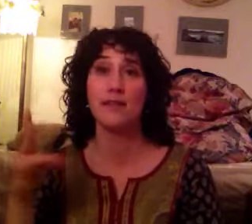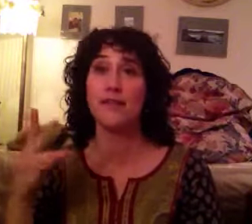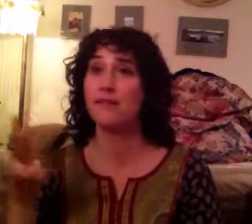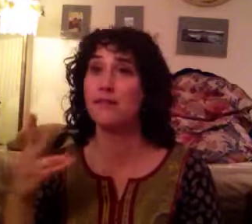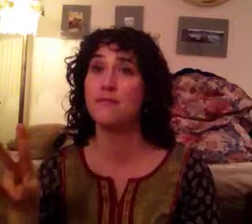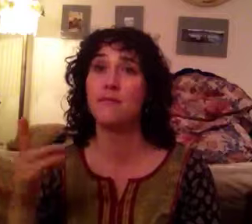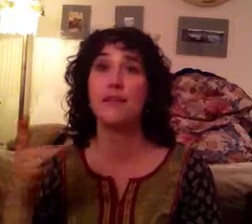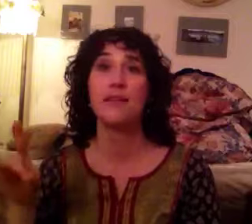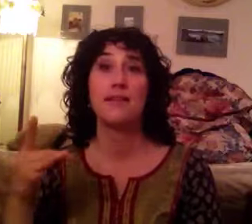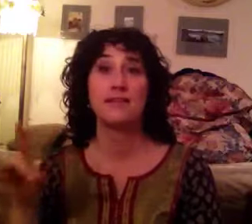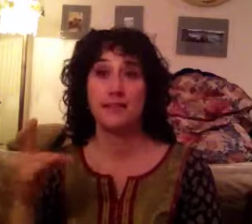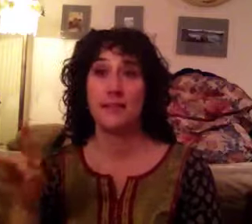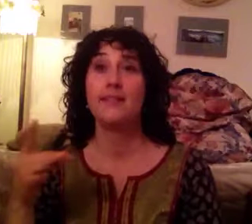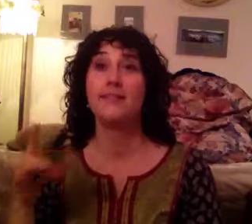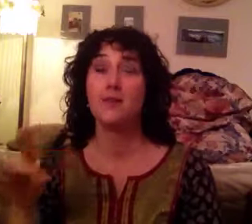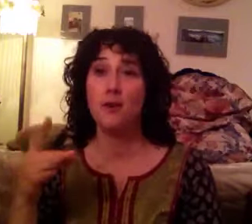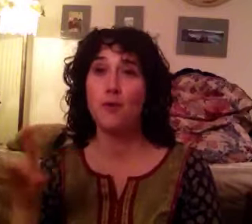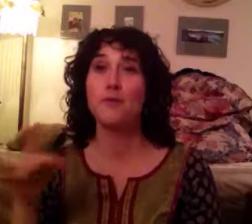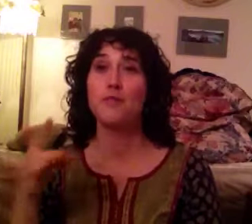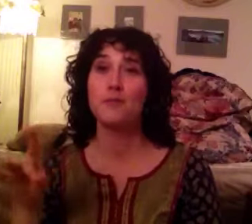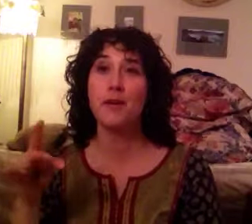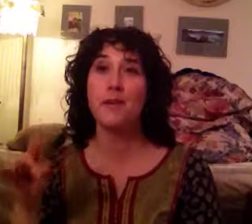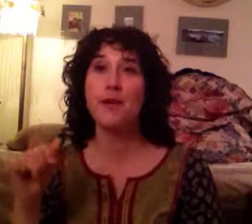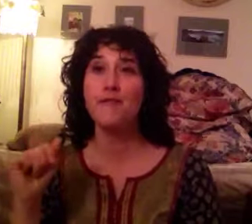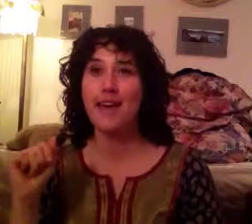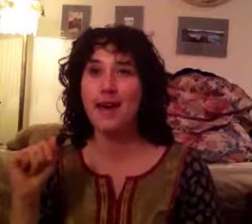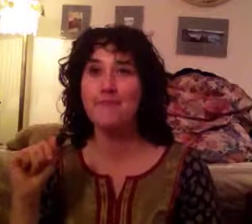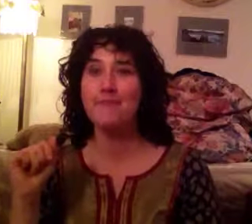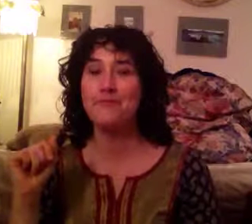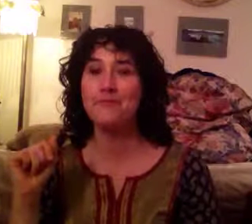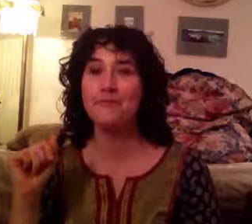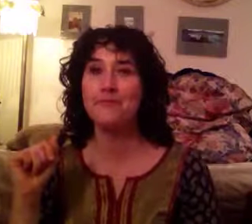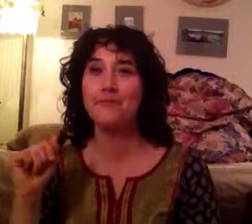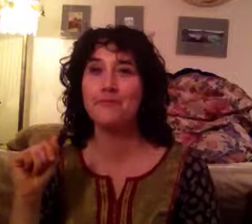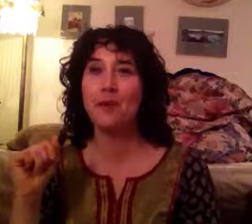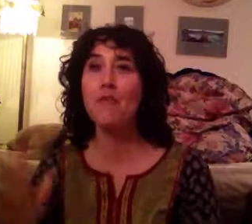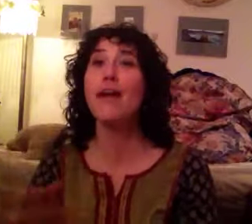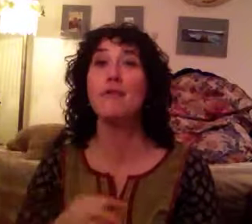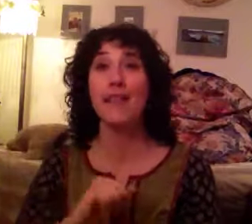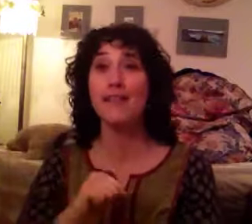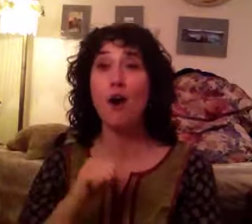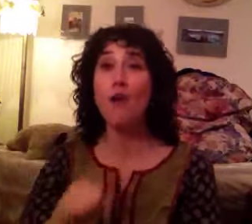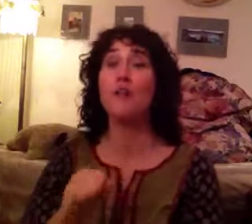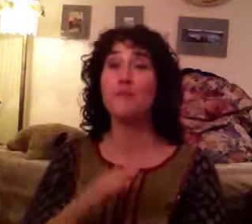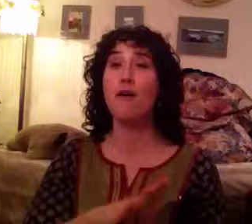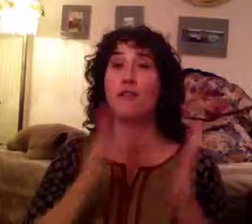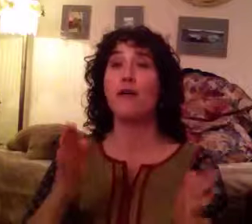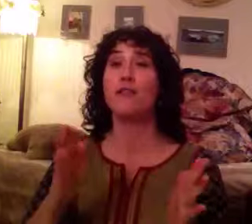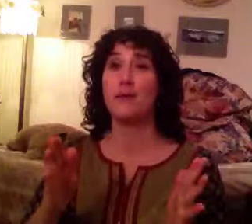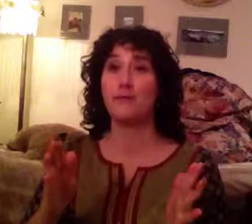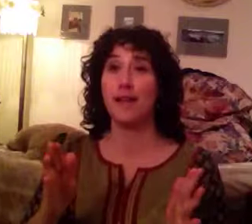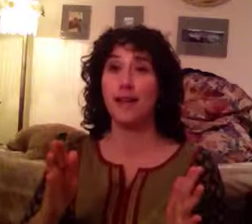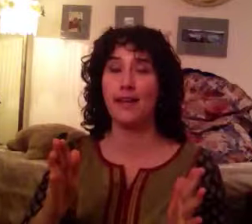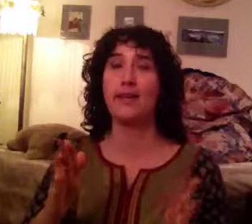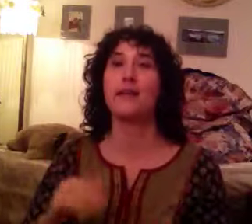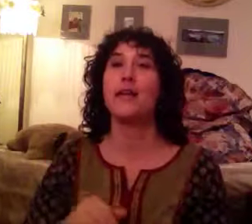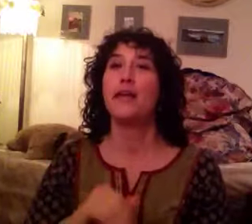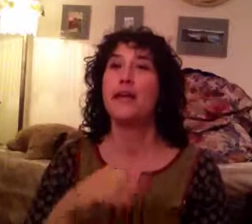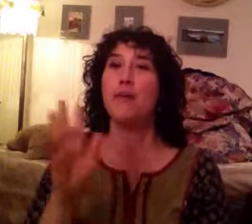variances. So just be aware of that. All right, well that's the hardest part of all the numbers, I think. Now it